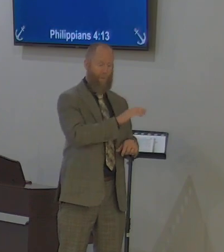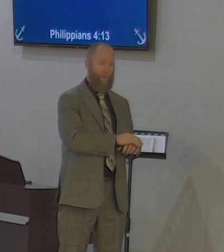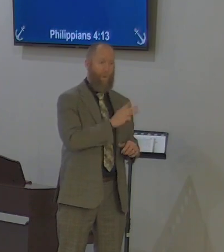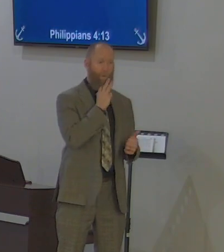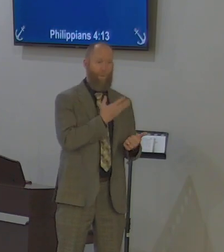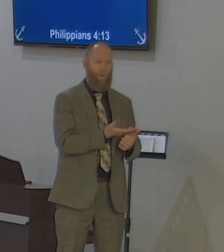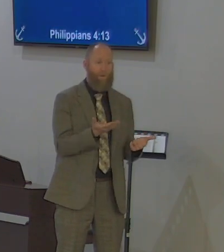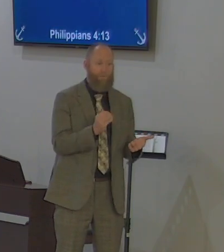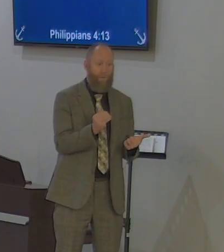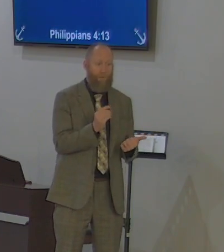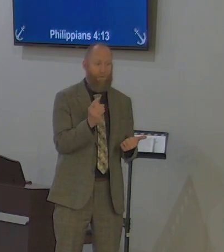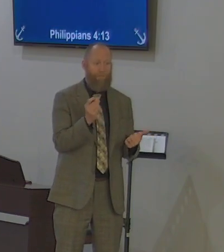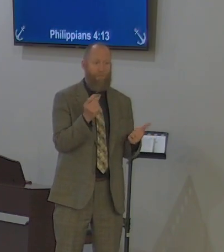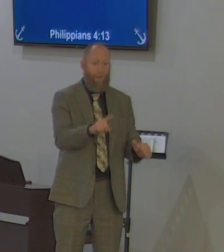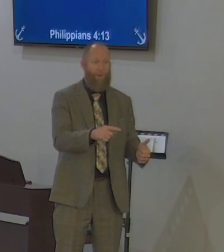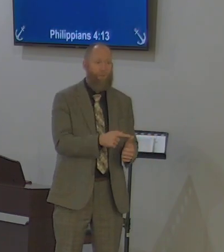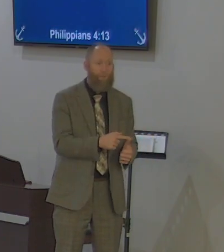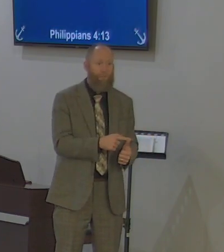we would if it did.